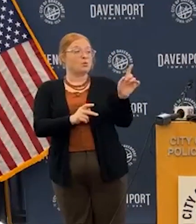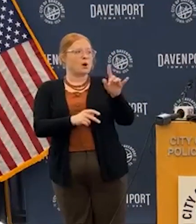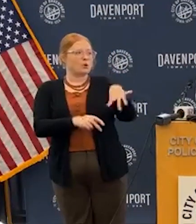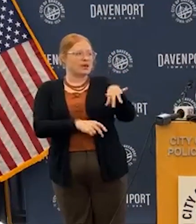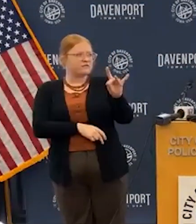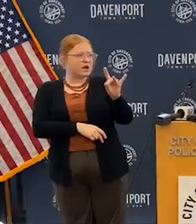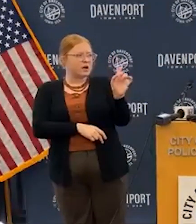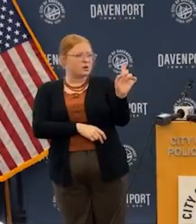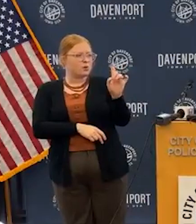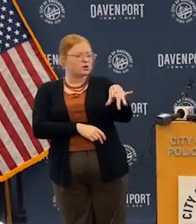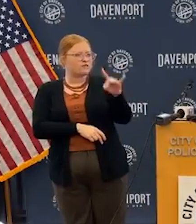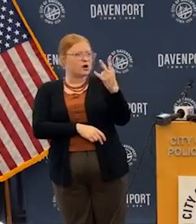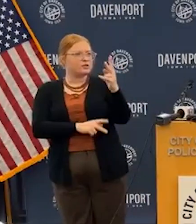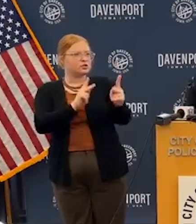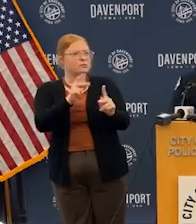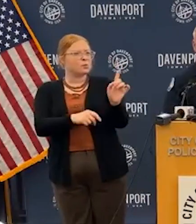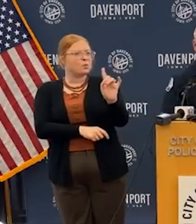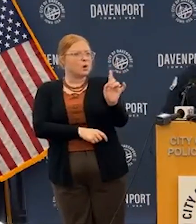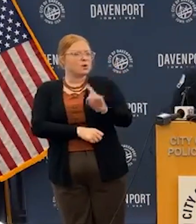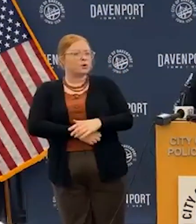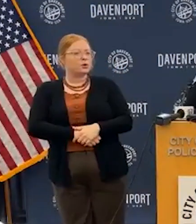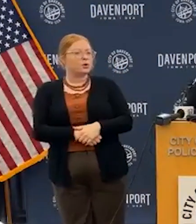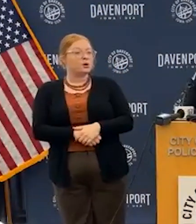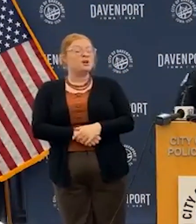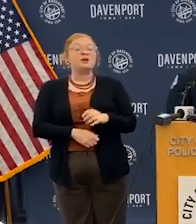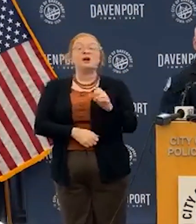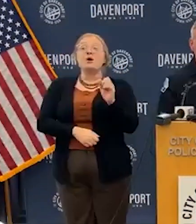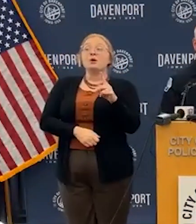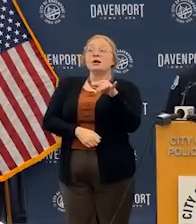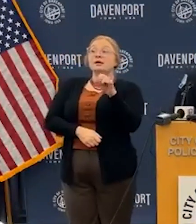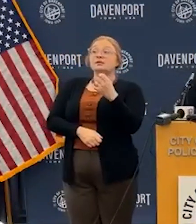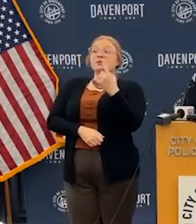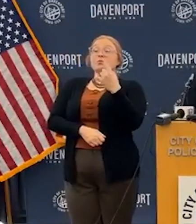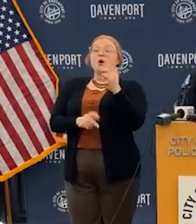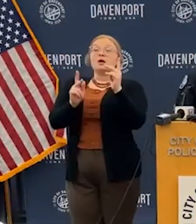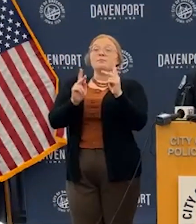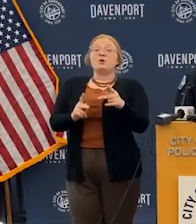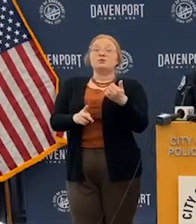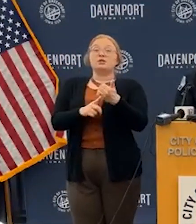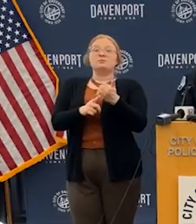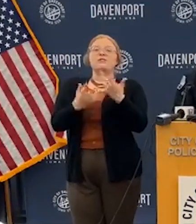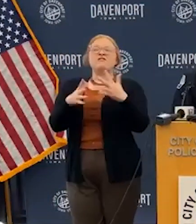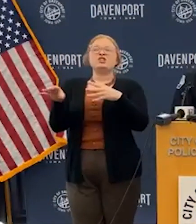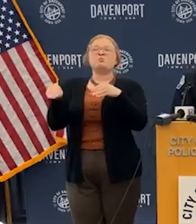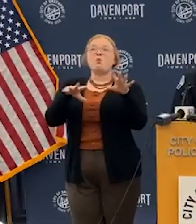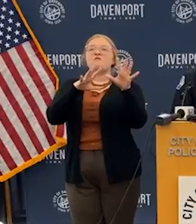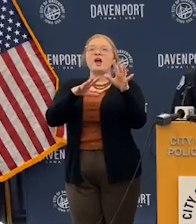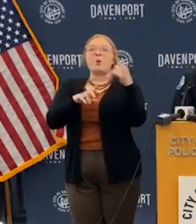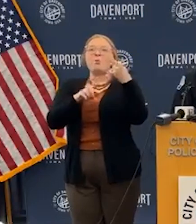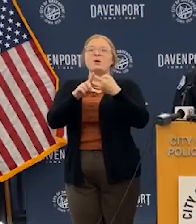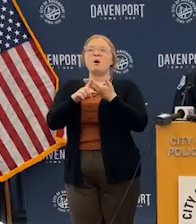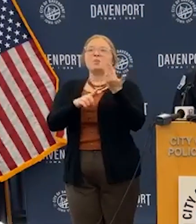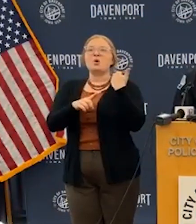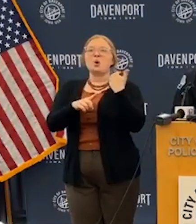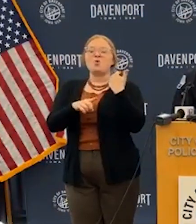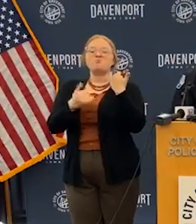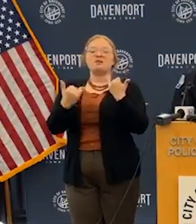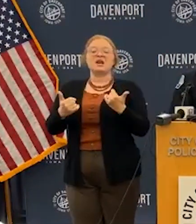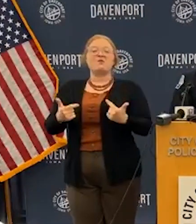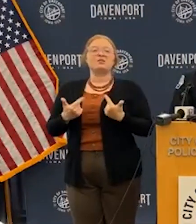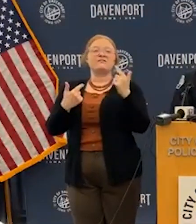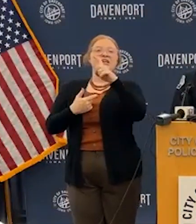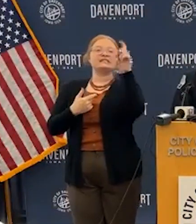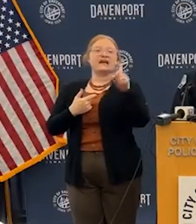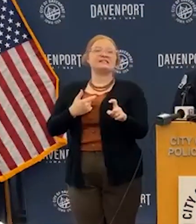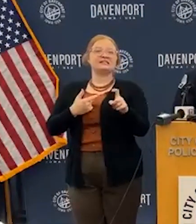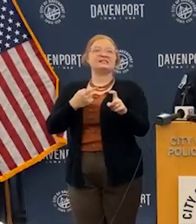Yes. One was actually had previously moved out a month ago, was found in Texas, and the other one was found